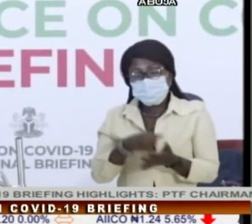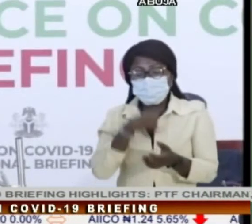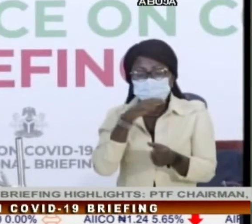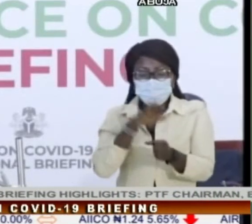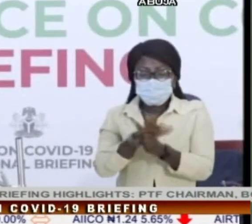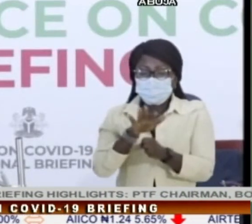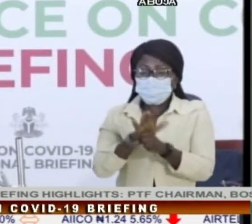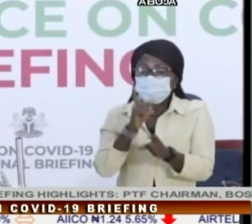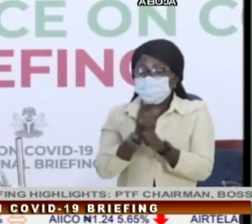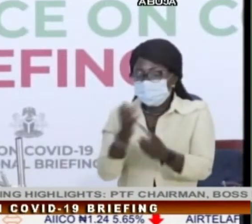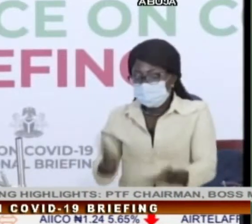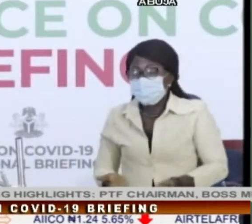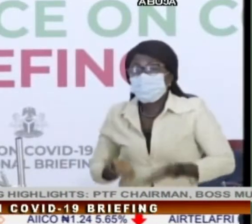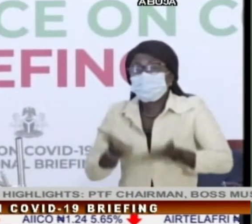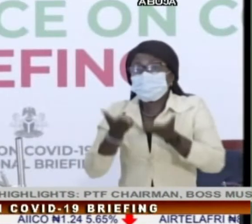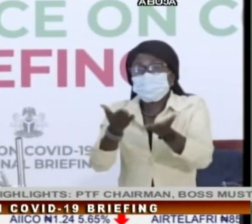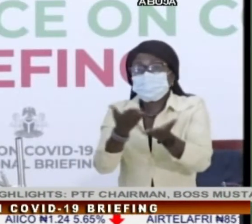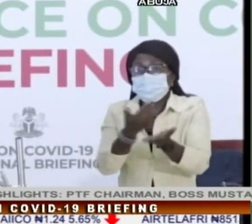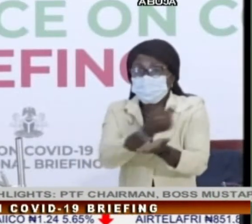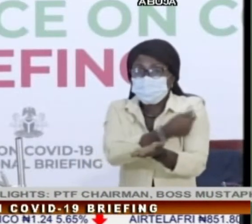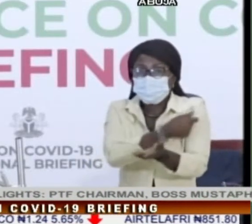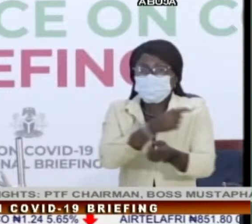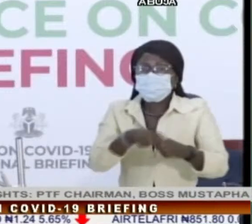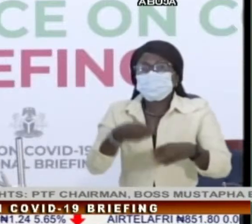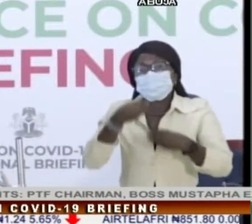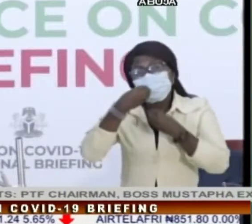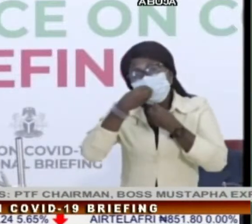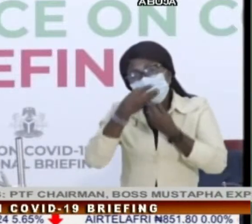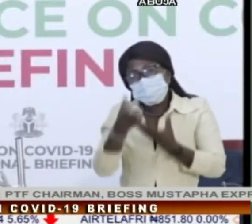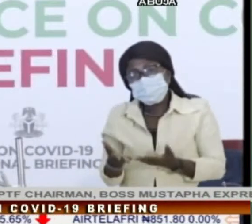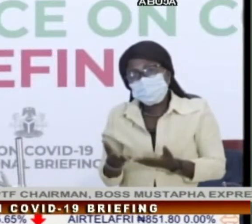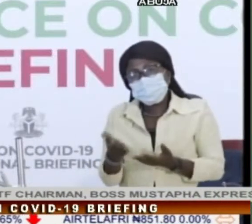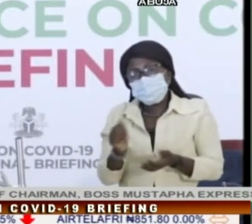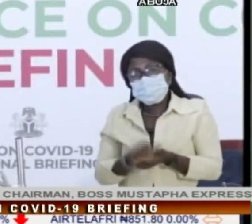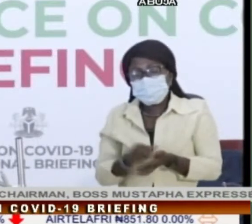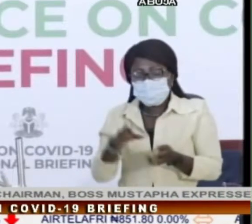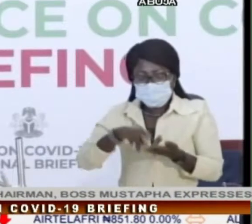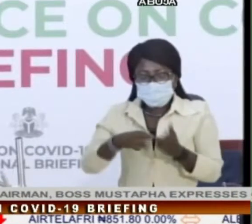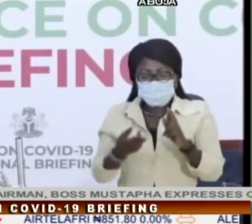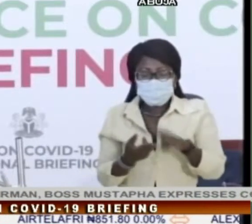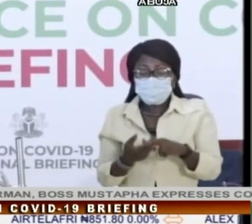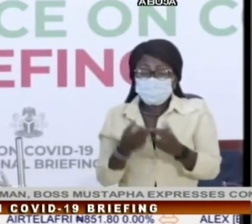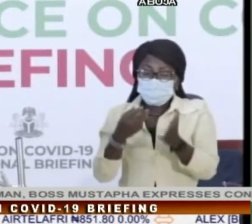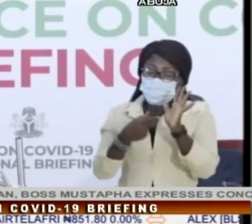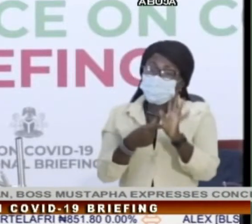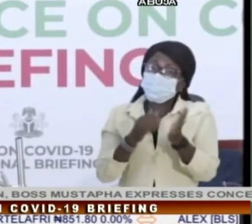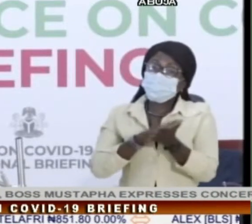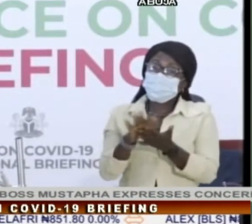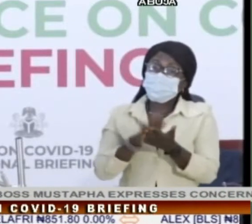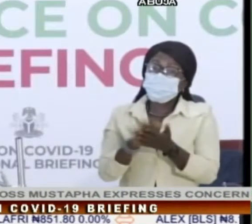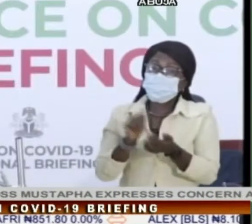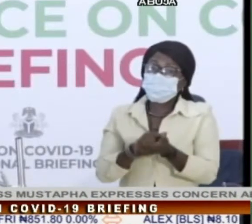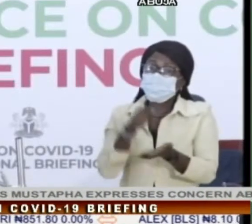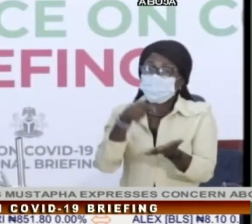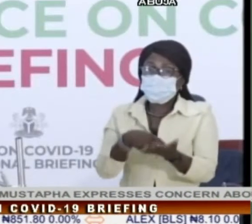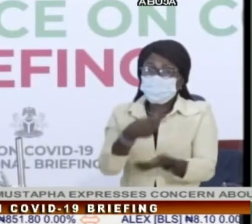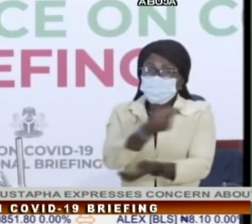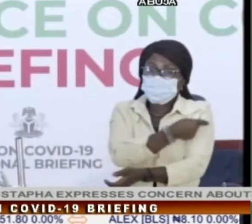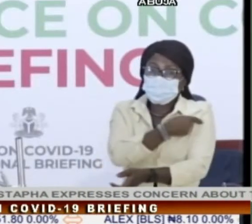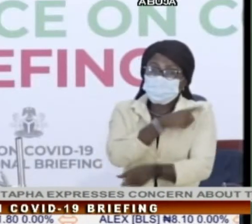present the vaccines, but providing information that articulates very clearly that these vaccines have gone through those